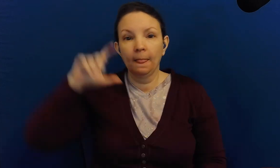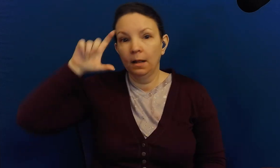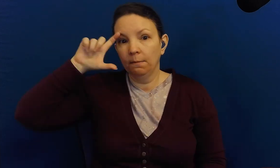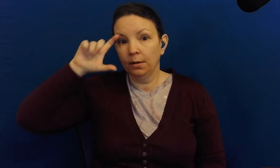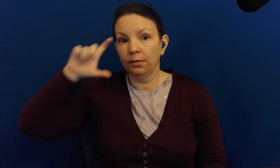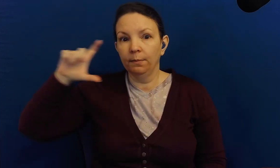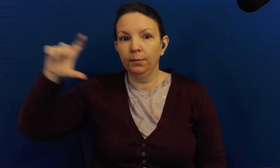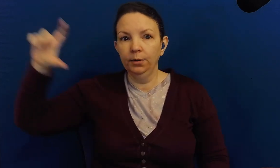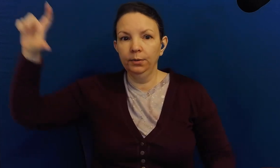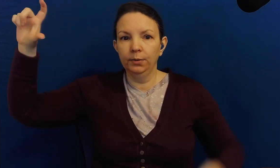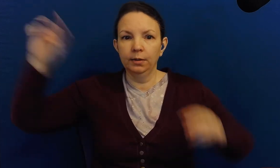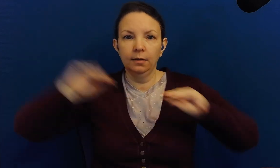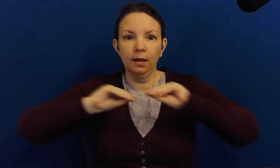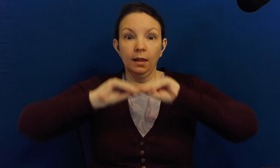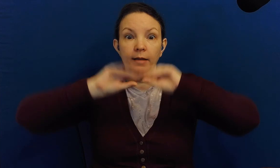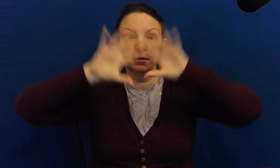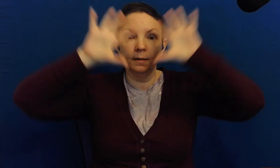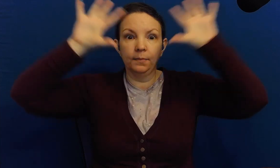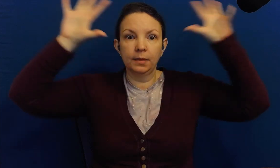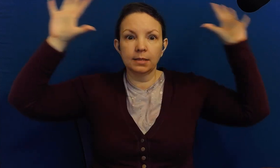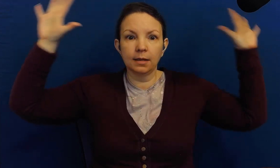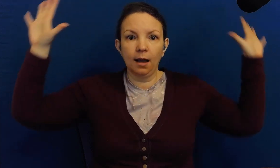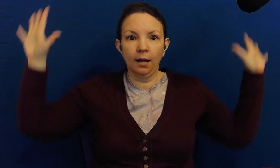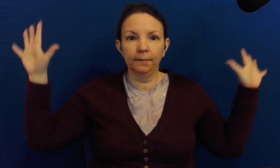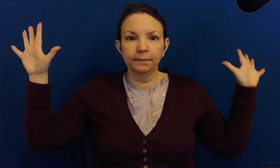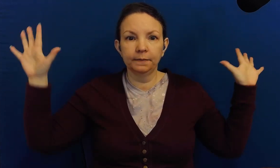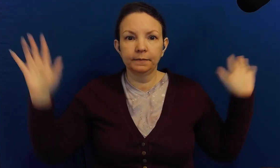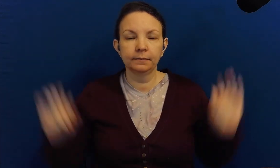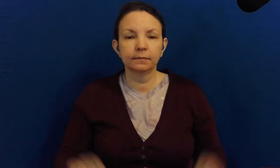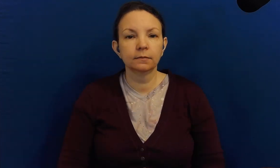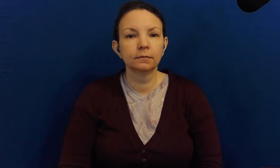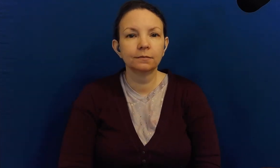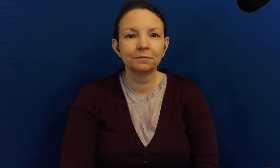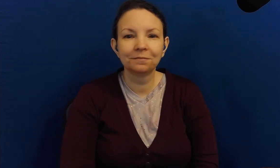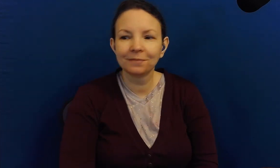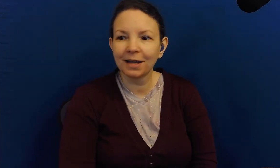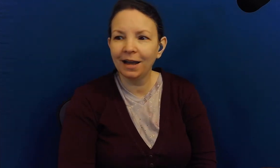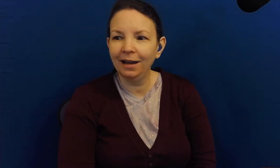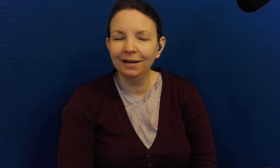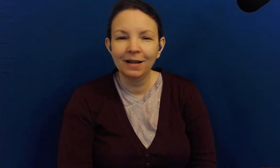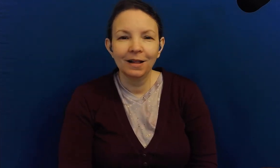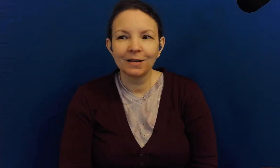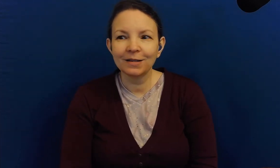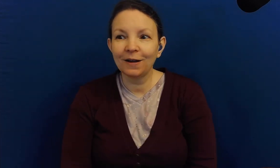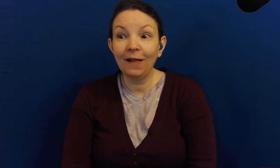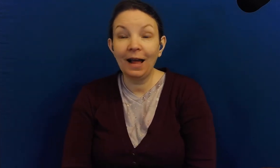the moon lights up the sky. Okay? That's all I have for my